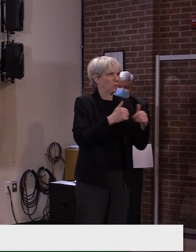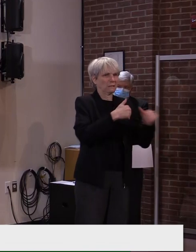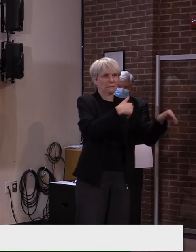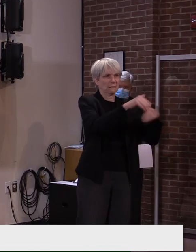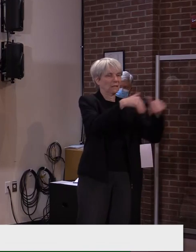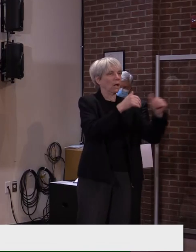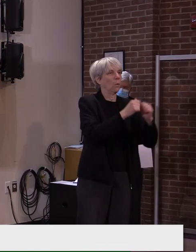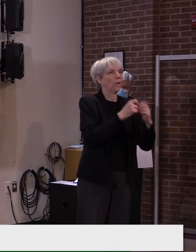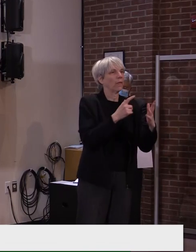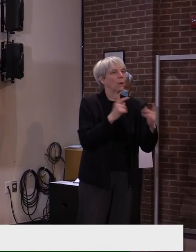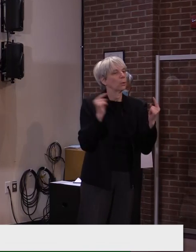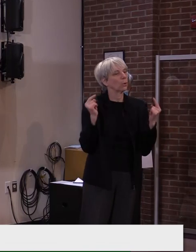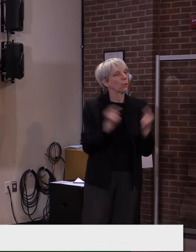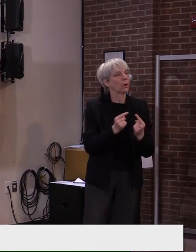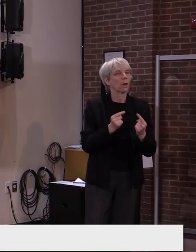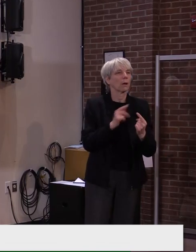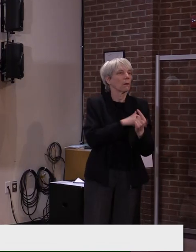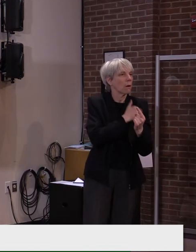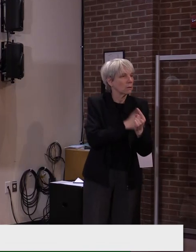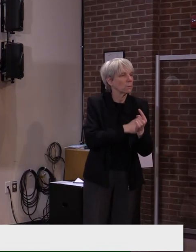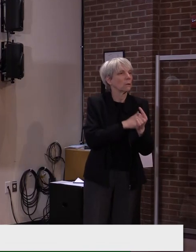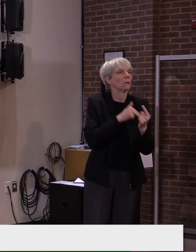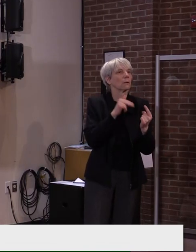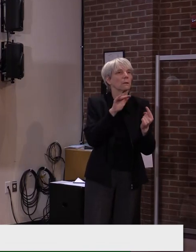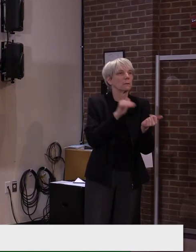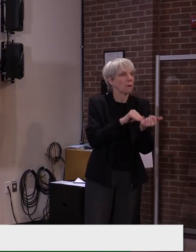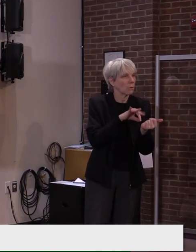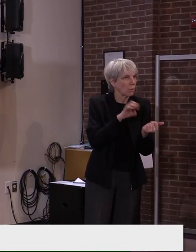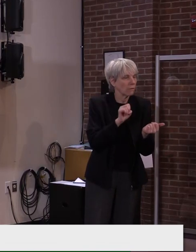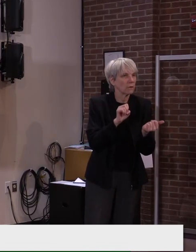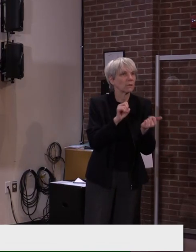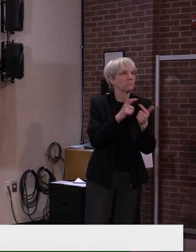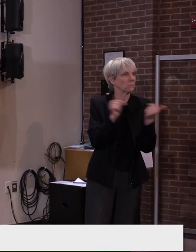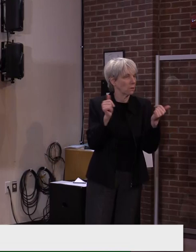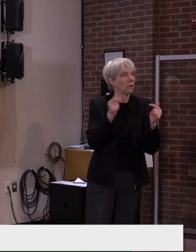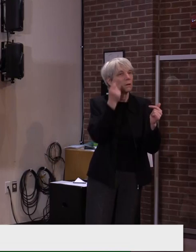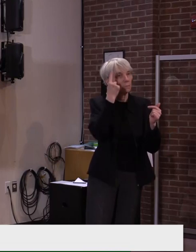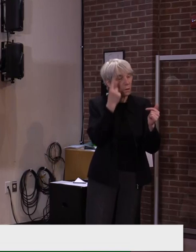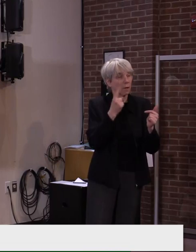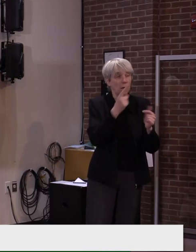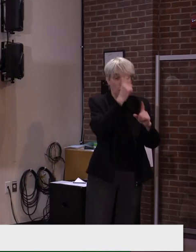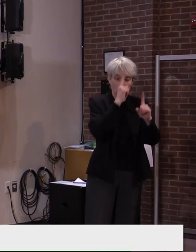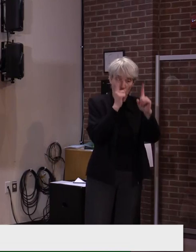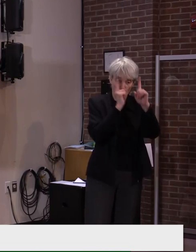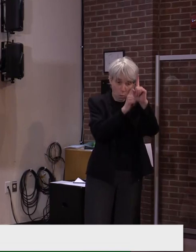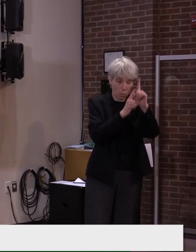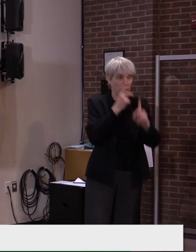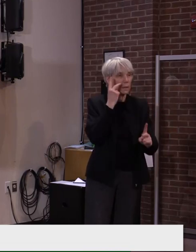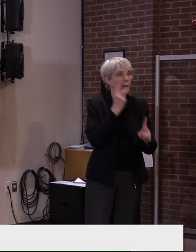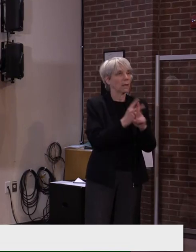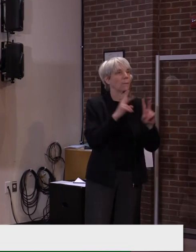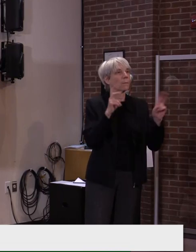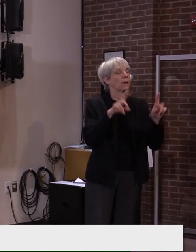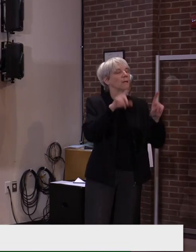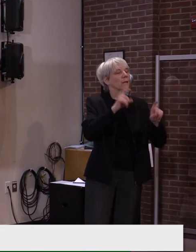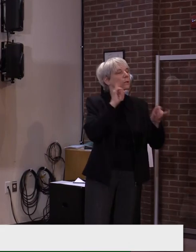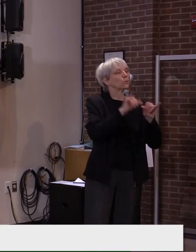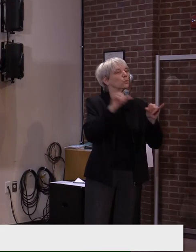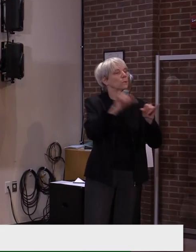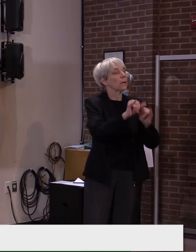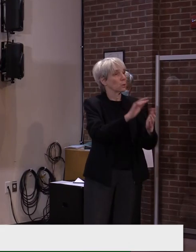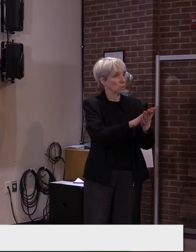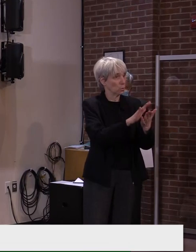mean, our responsibility, again, our focus has been on the plan, the test to stay in schools, as well as long-term